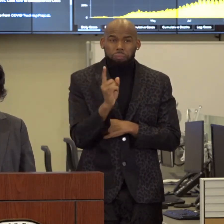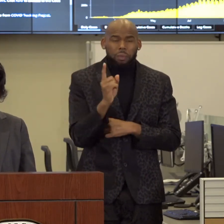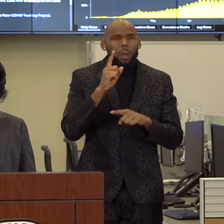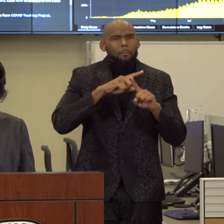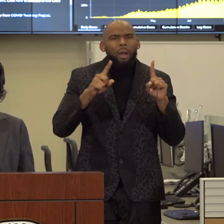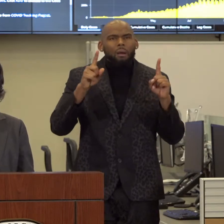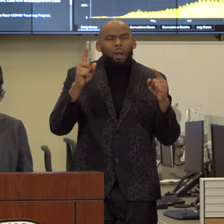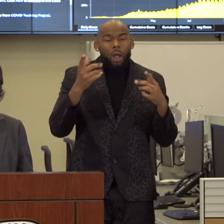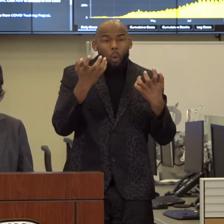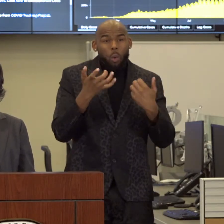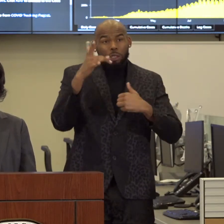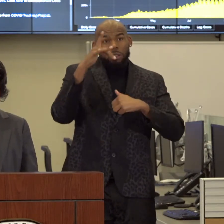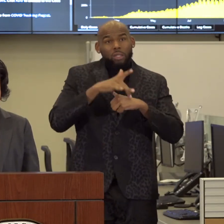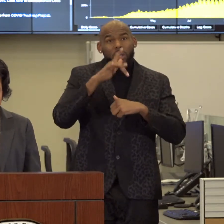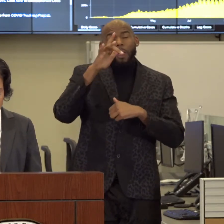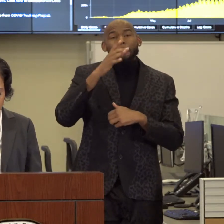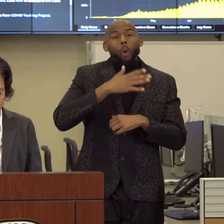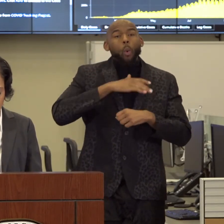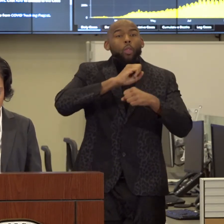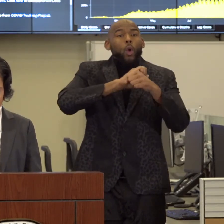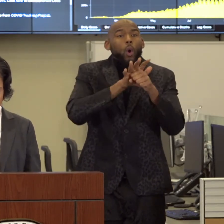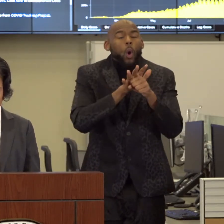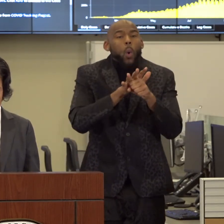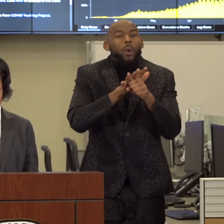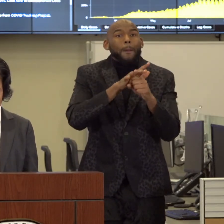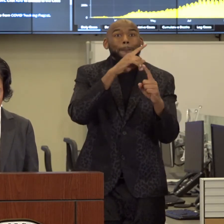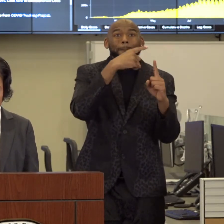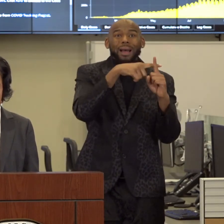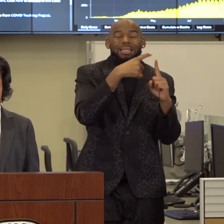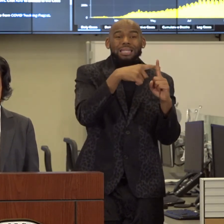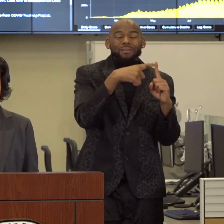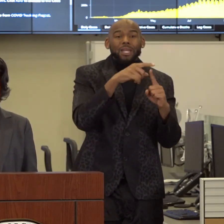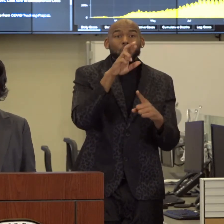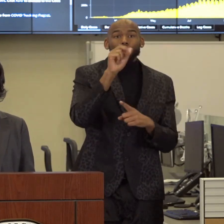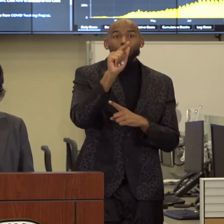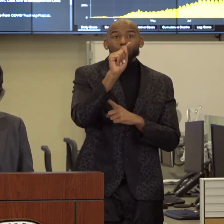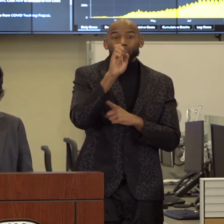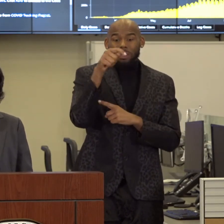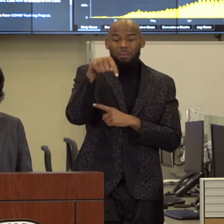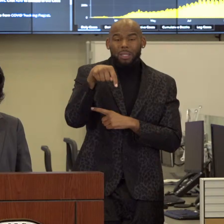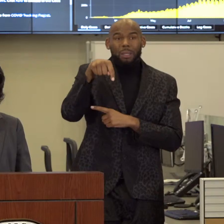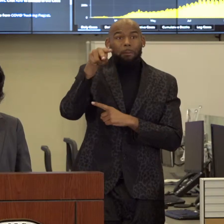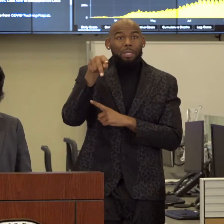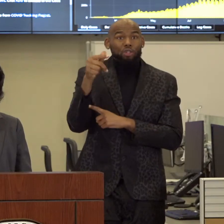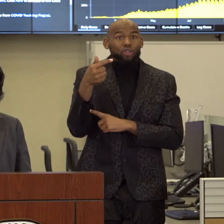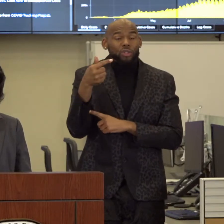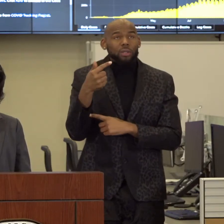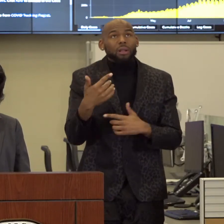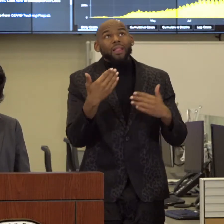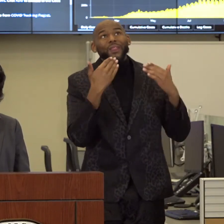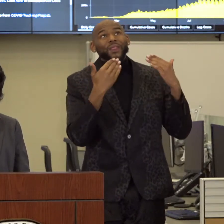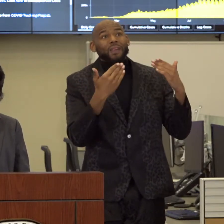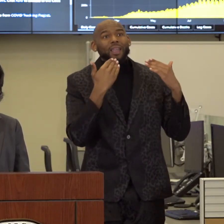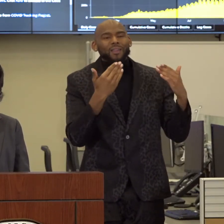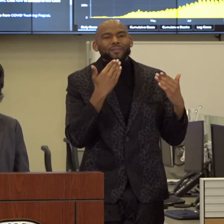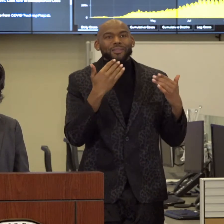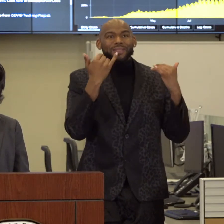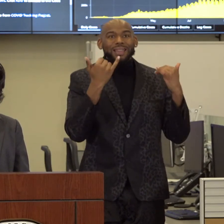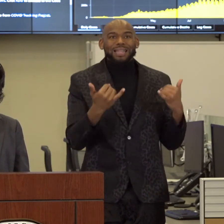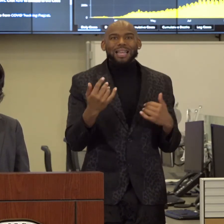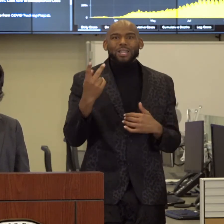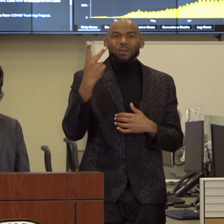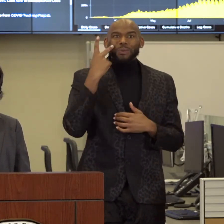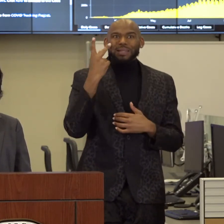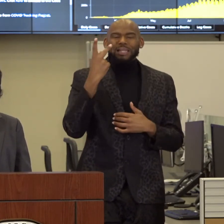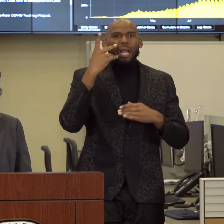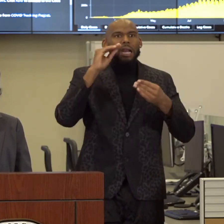briefly touch on our county-wide COVID-19 positivity rate. We are thankfully seeing now a trend in the